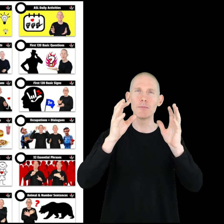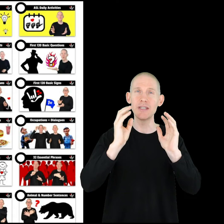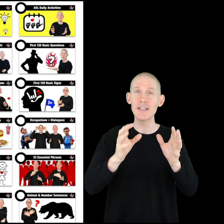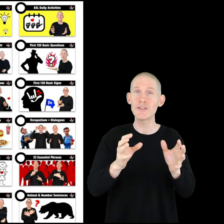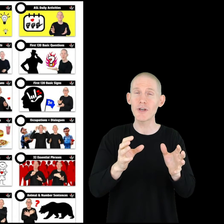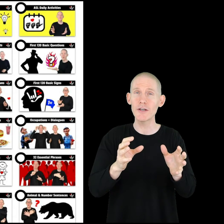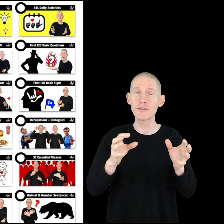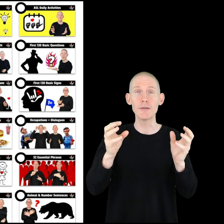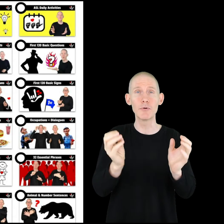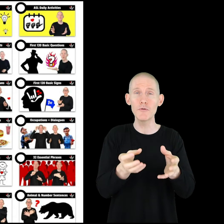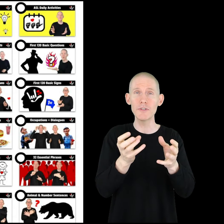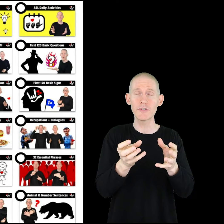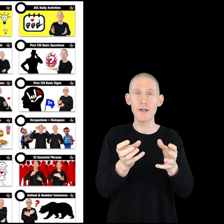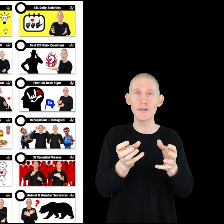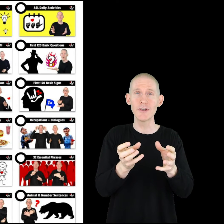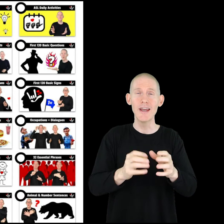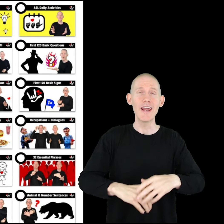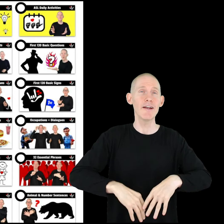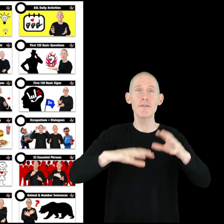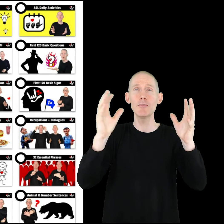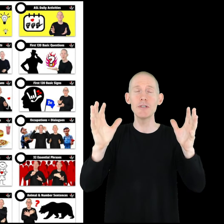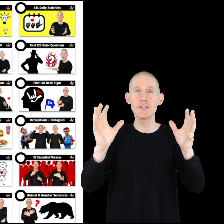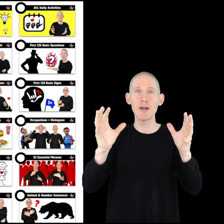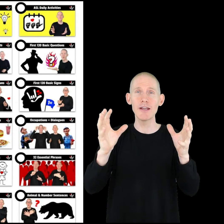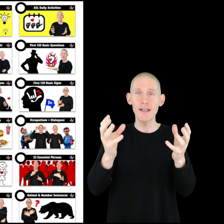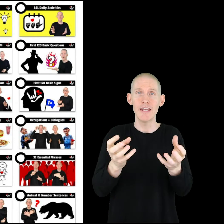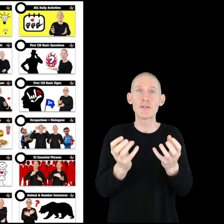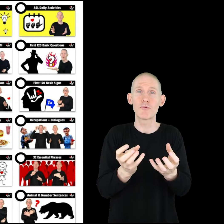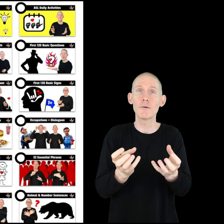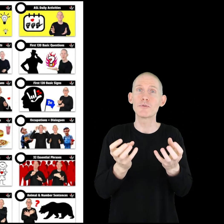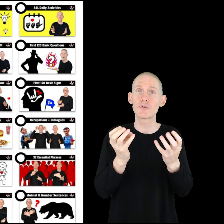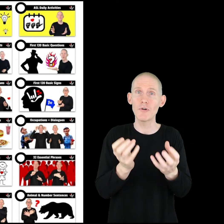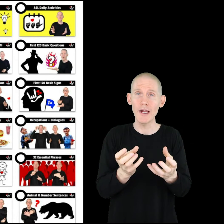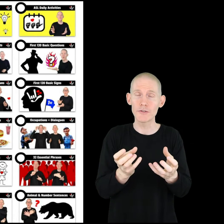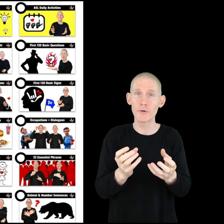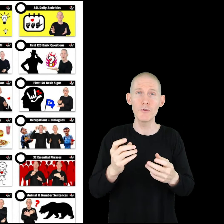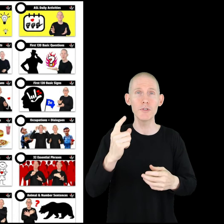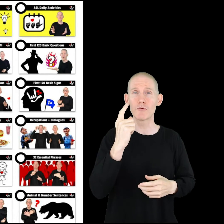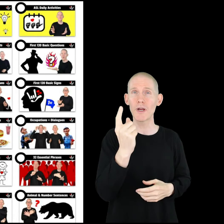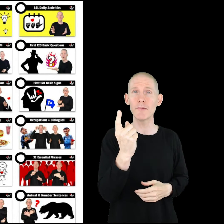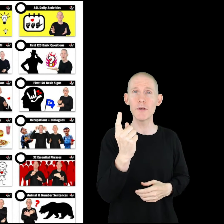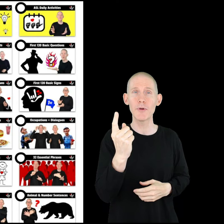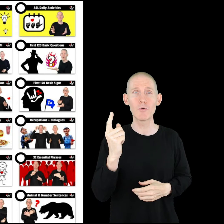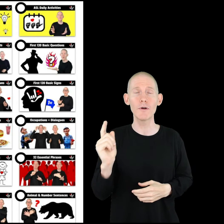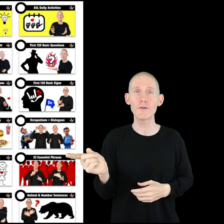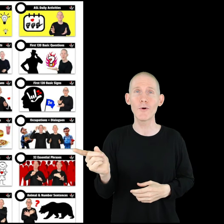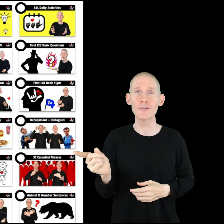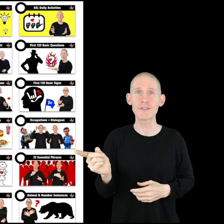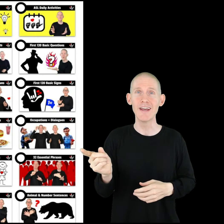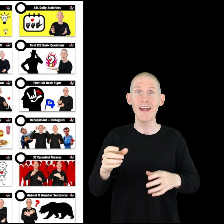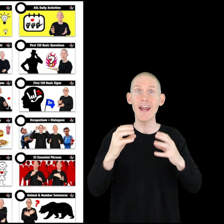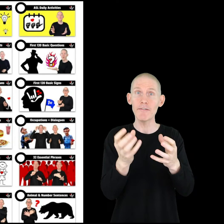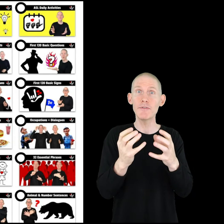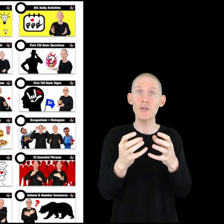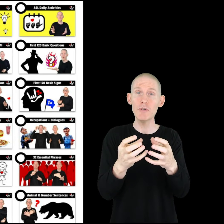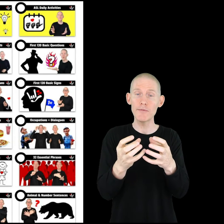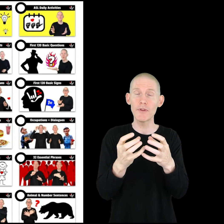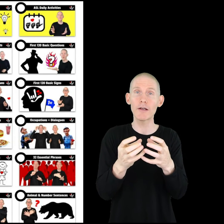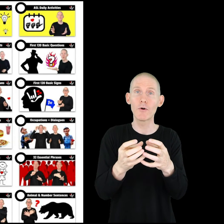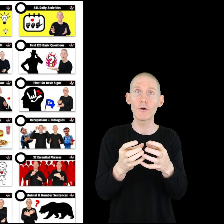beginning signers, improving signers. Everything we design is from scratch. So if you just randomly pick one course, everything you need for that course